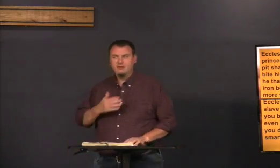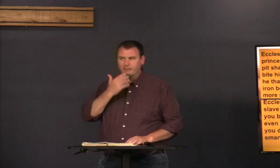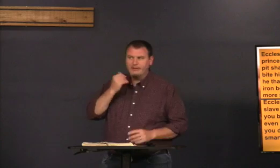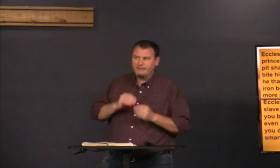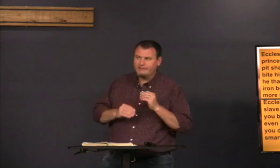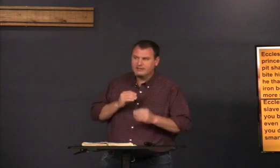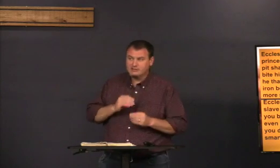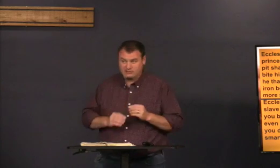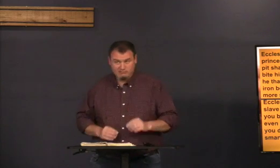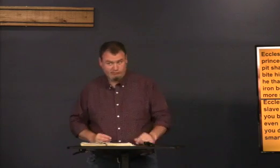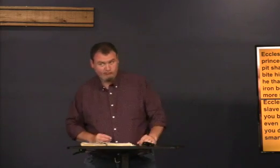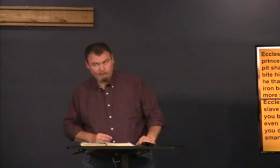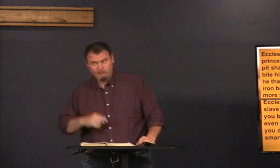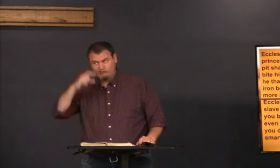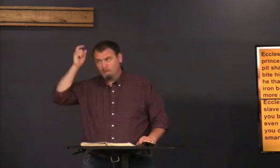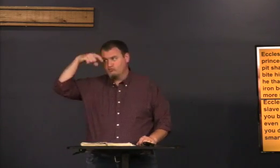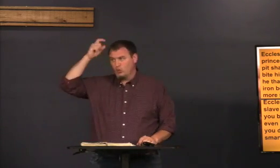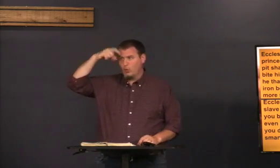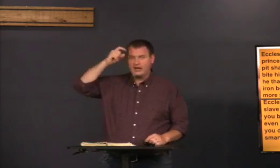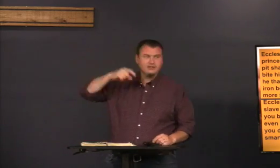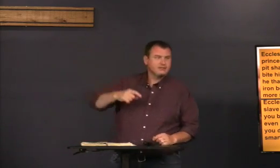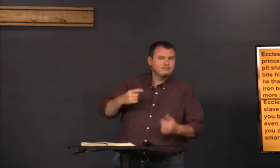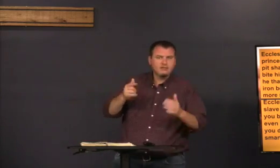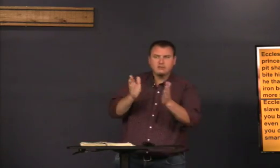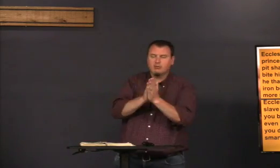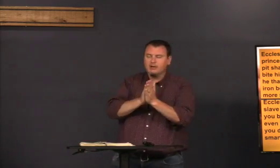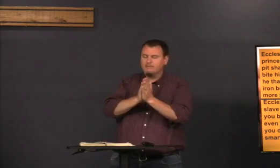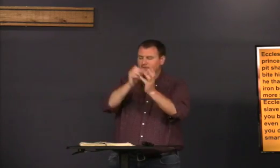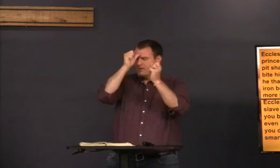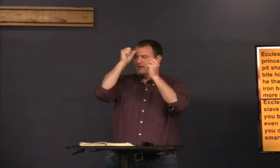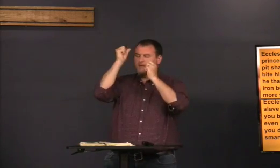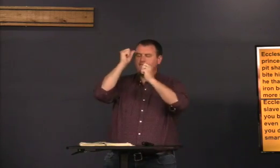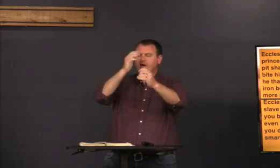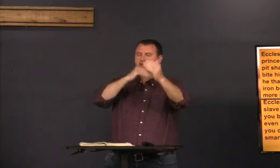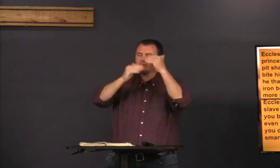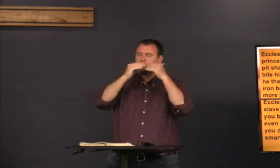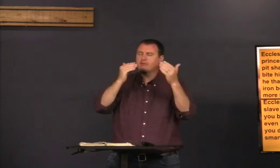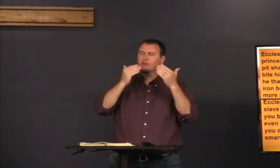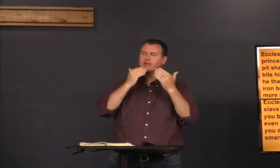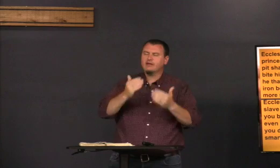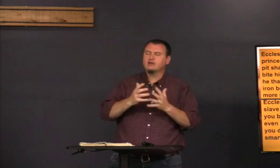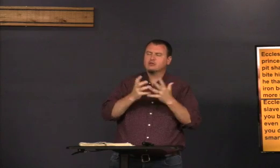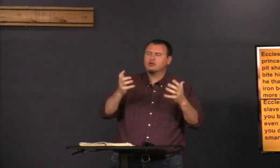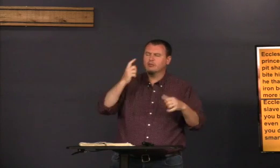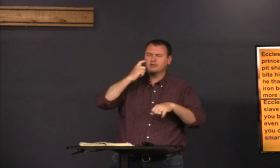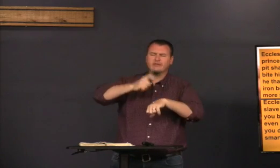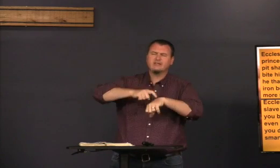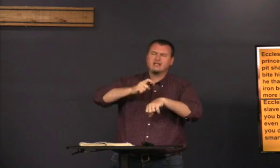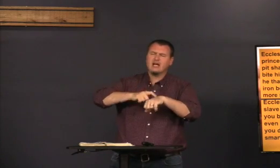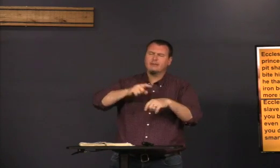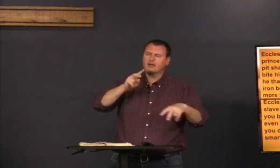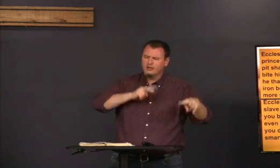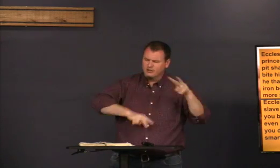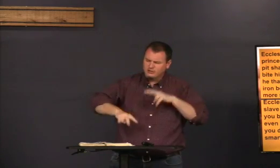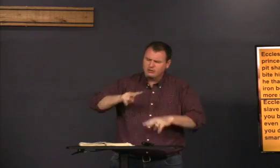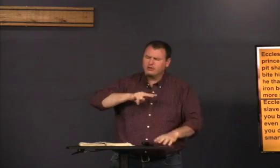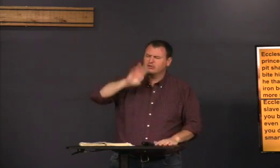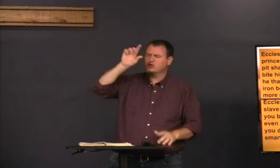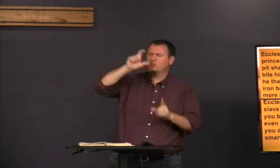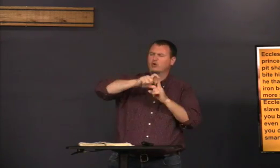Better fix. Wise. Father in heaven, thank you so much for the time to look at your